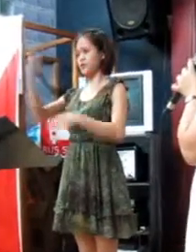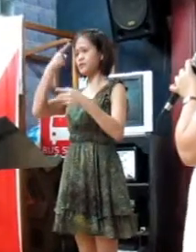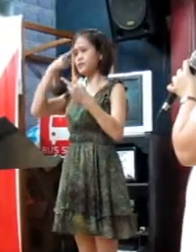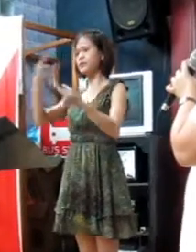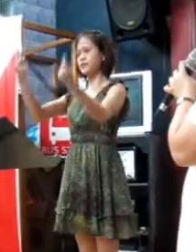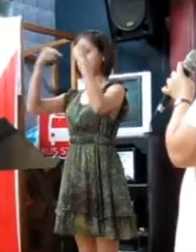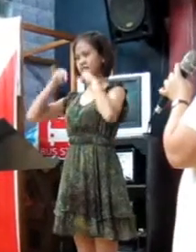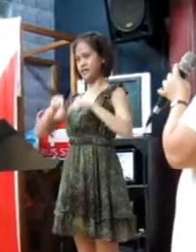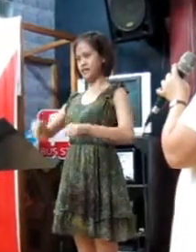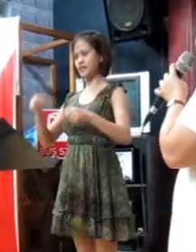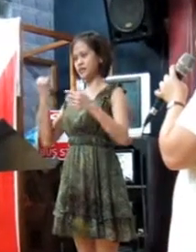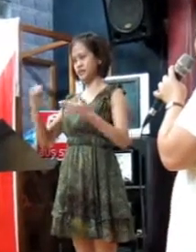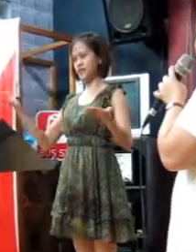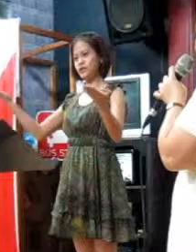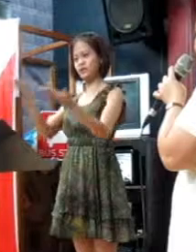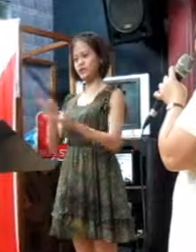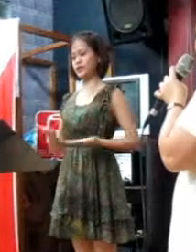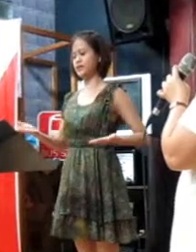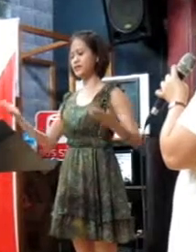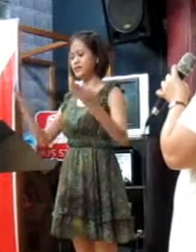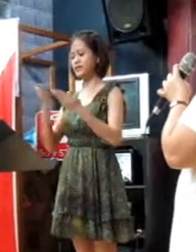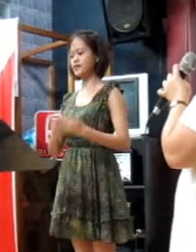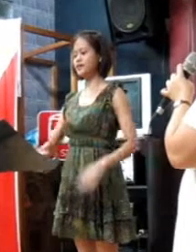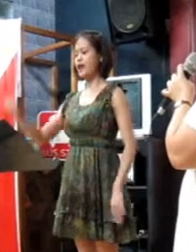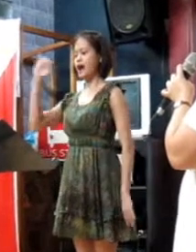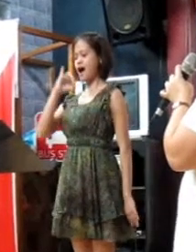Thank you very much for coming here.